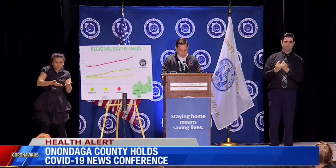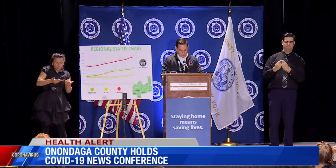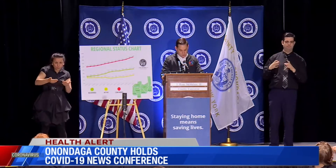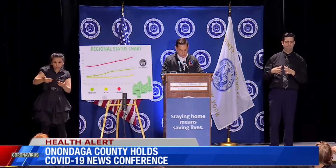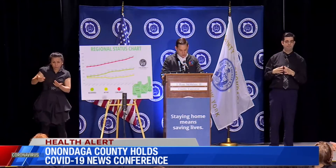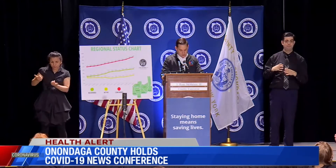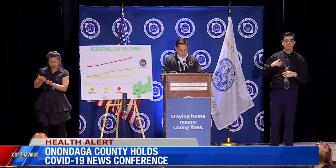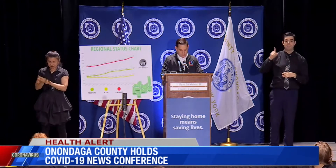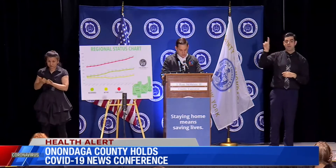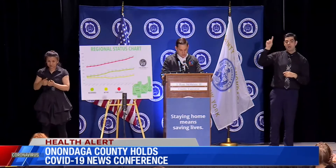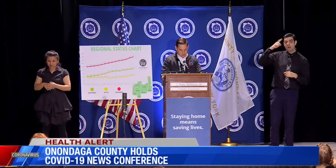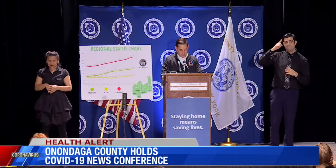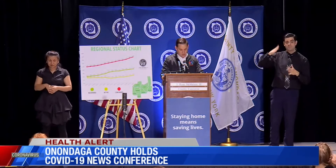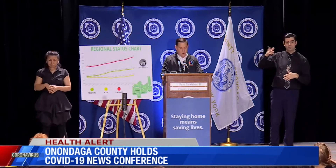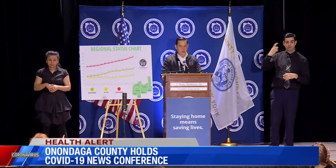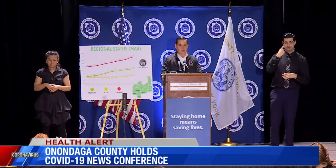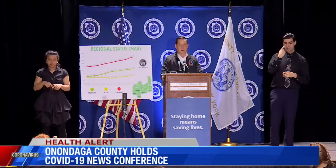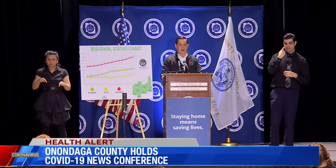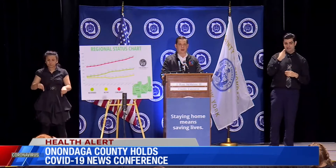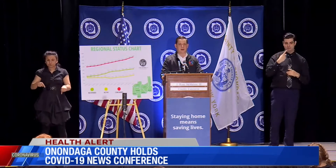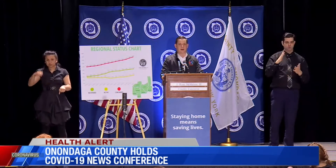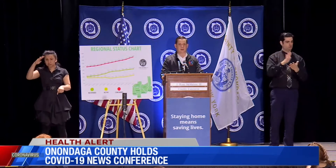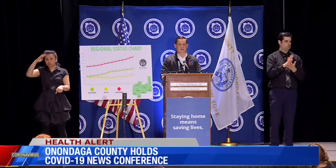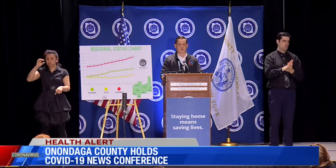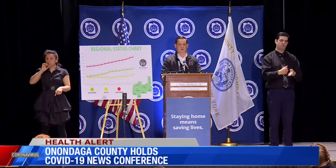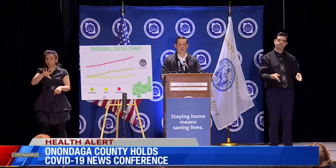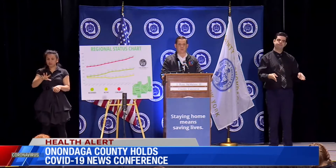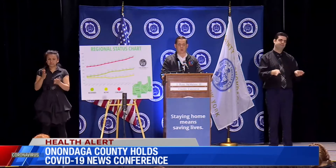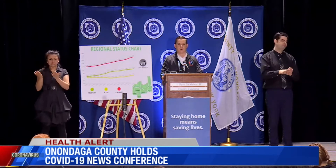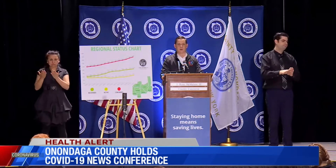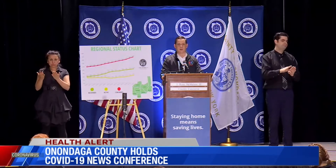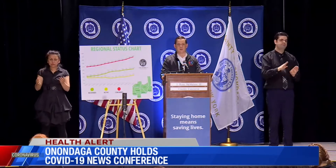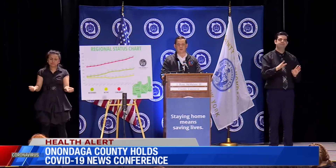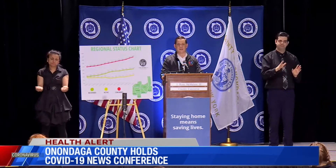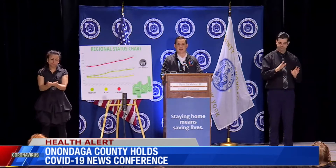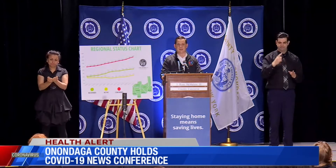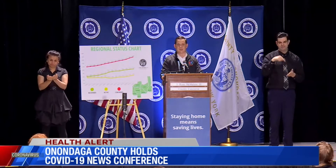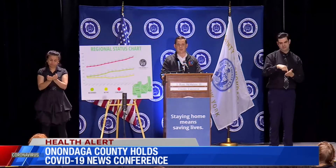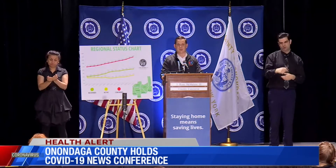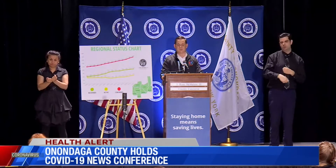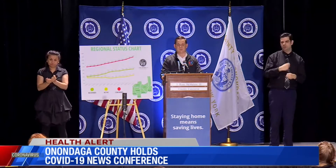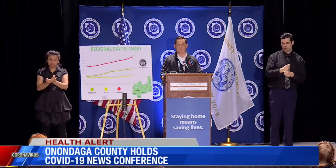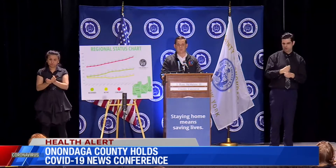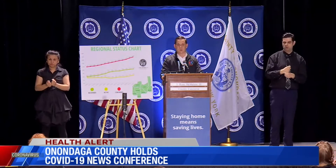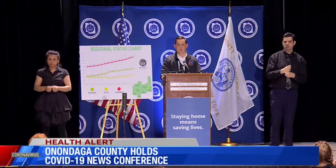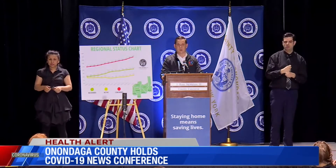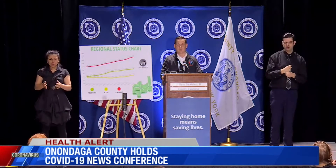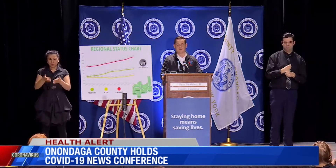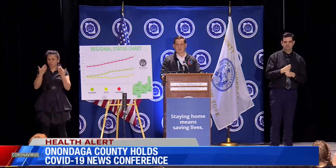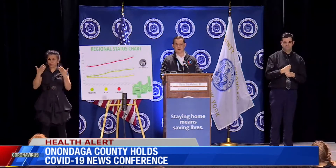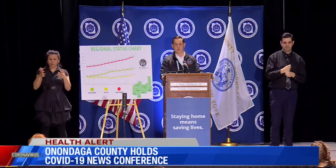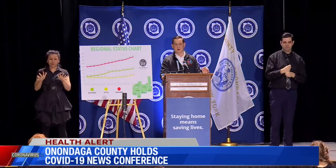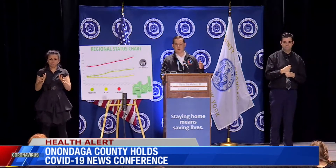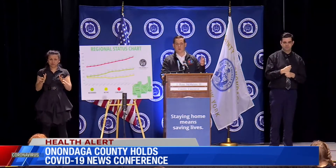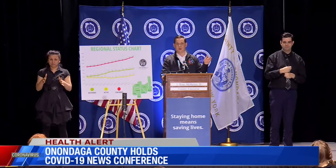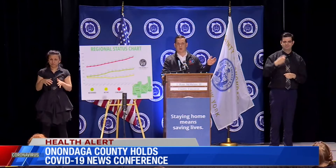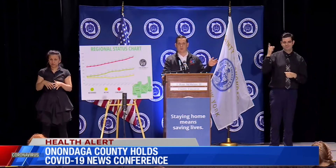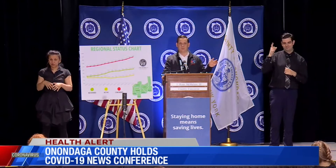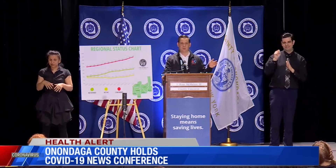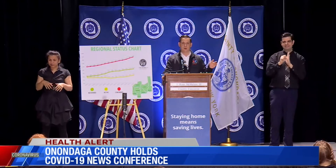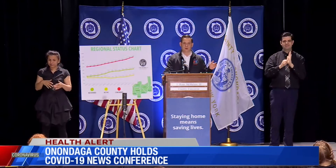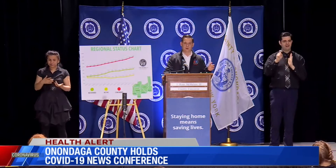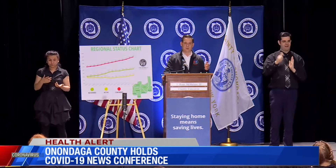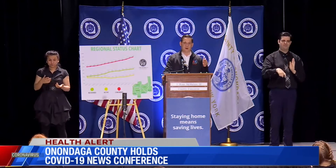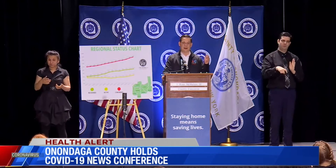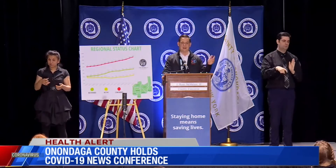being closed till the end of the year. Again, this was very important that this was a state decision, because if you think about